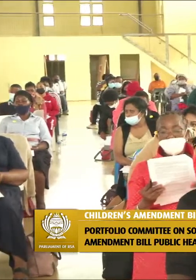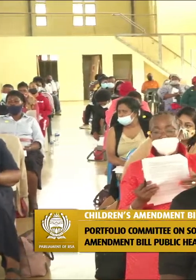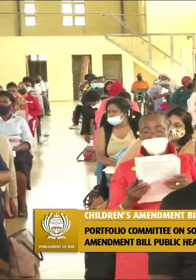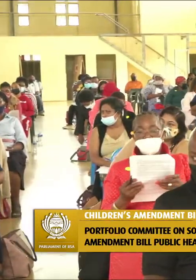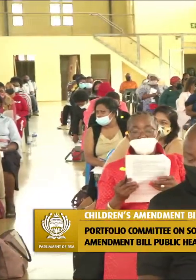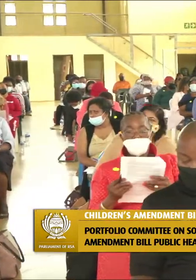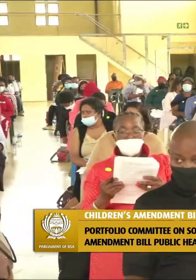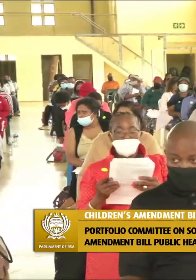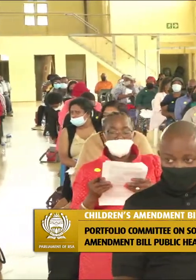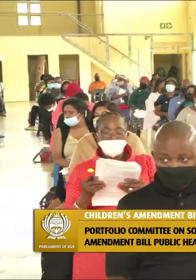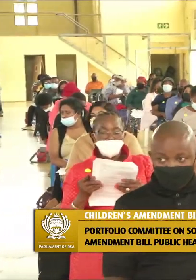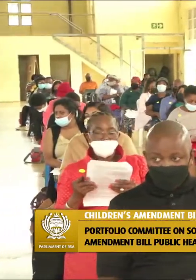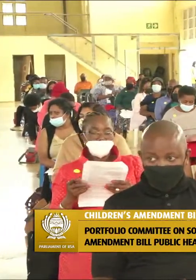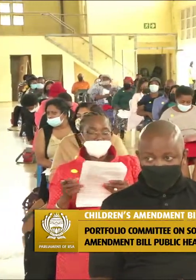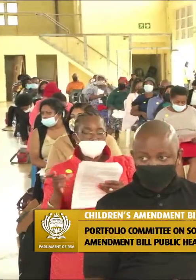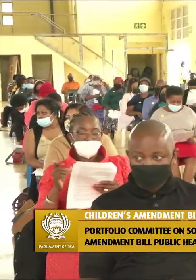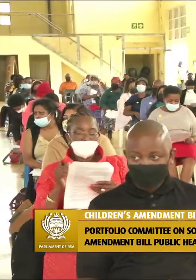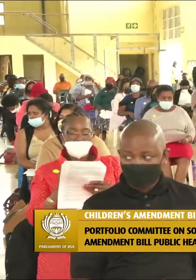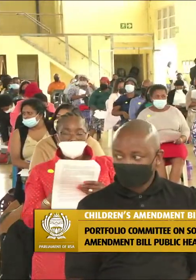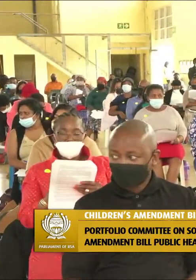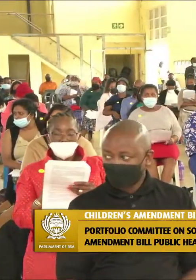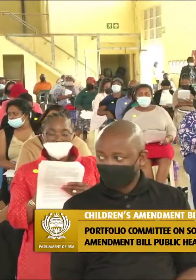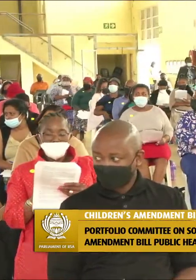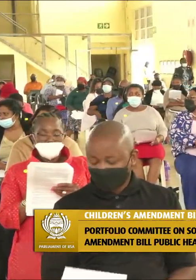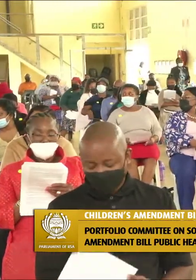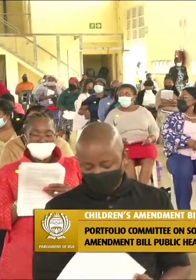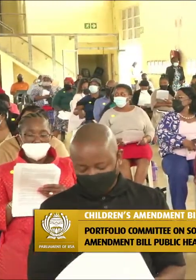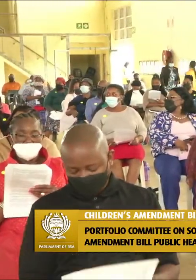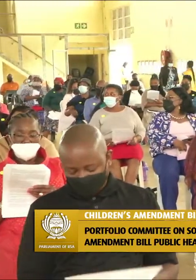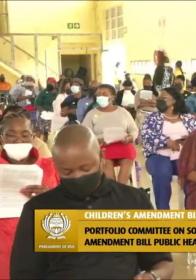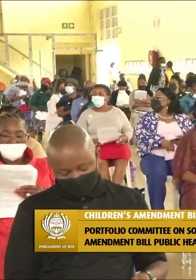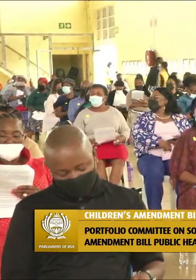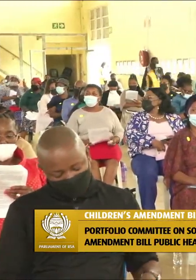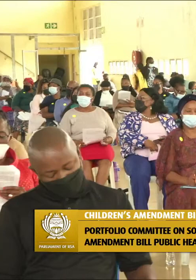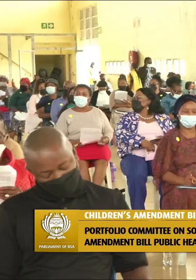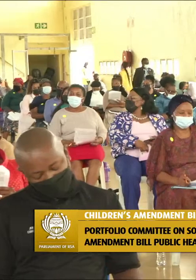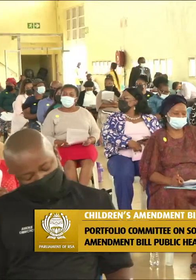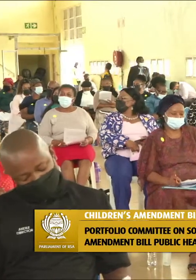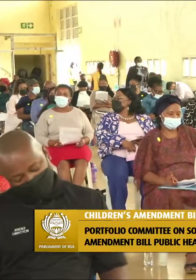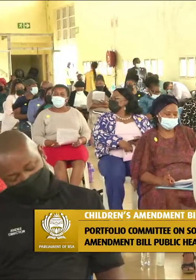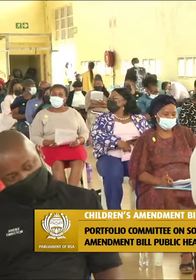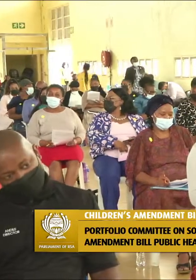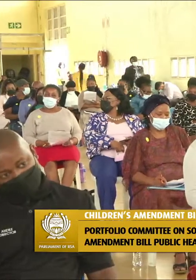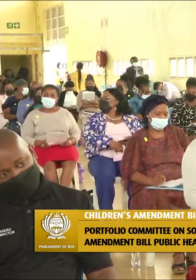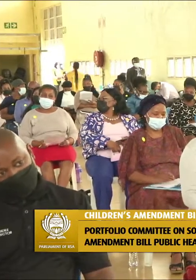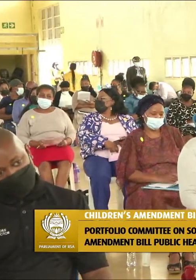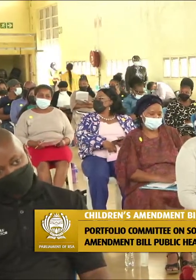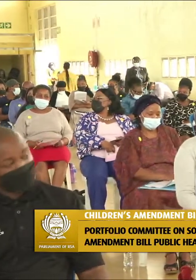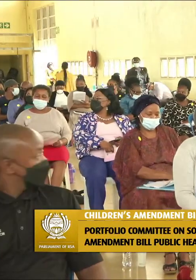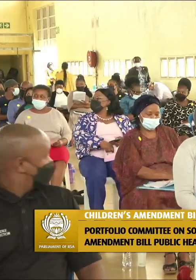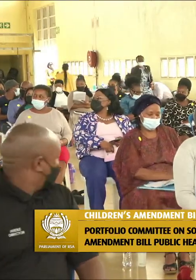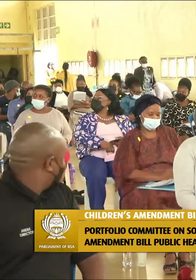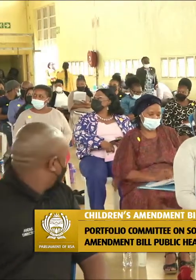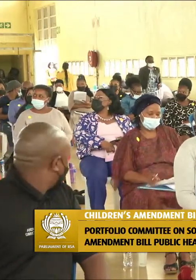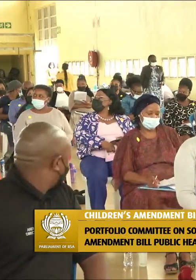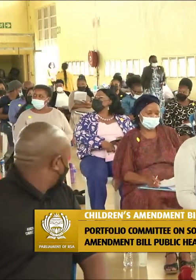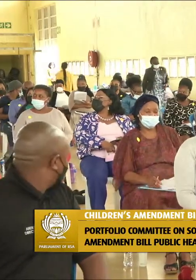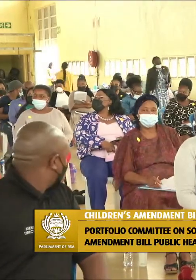akunamuntu masiphakame senze ufefe. It seems there is no one who wants to comment or